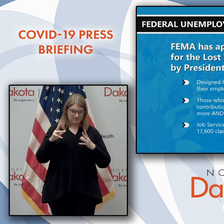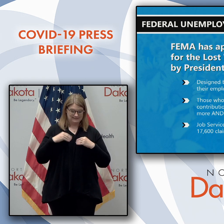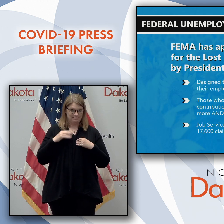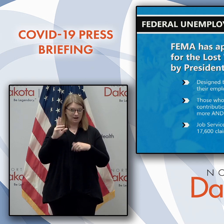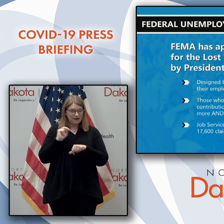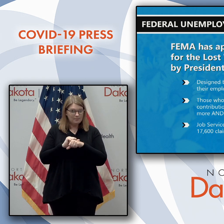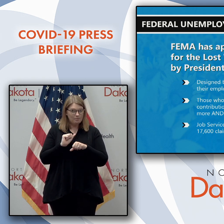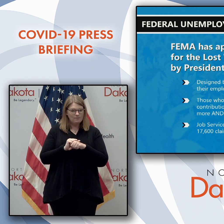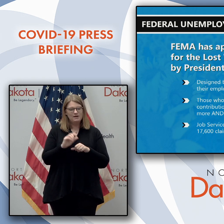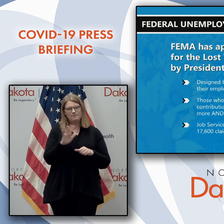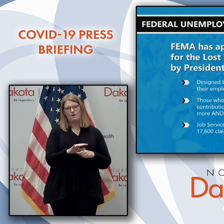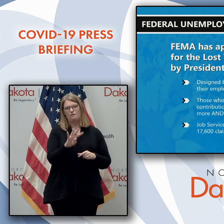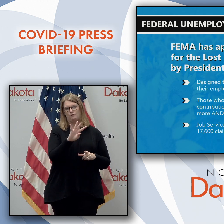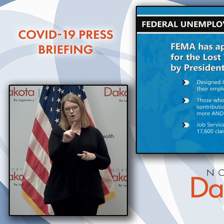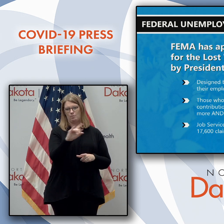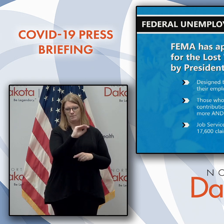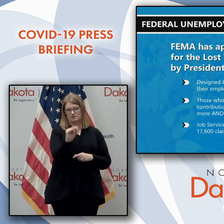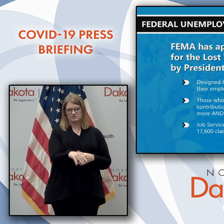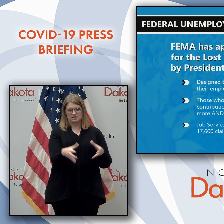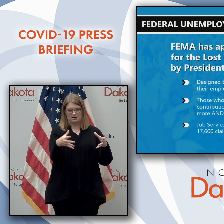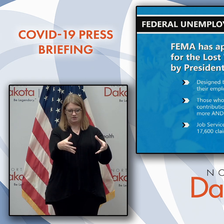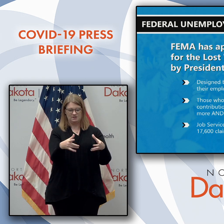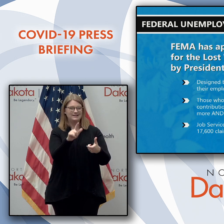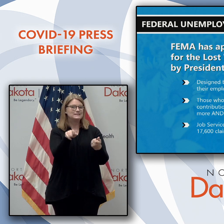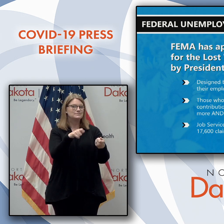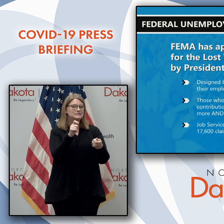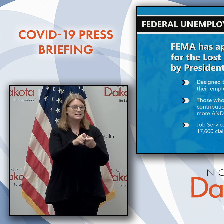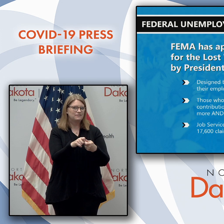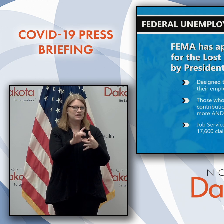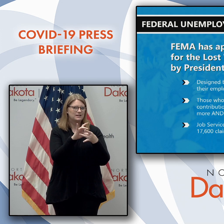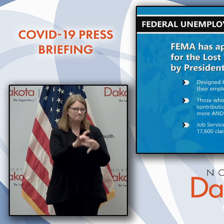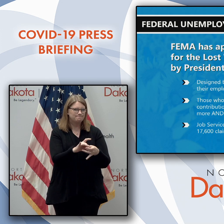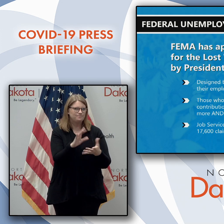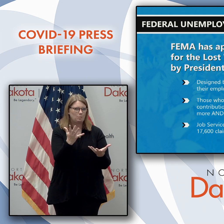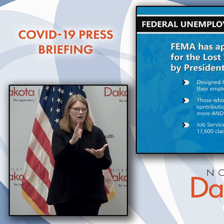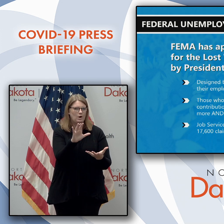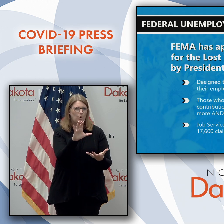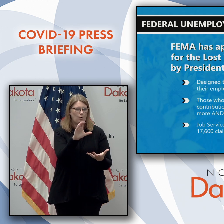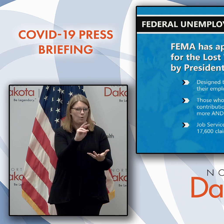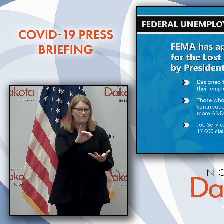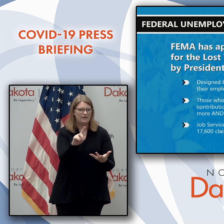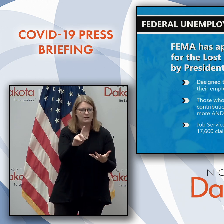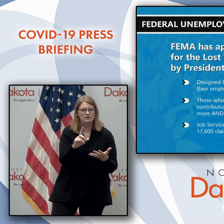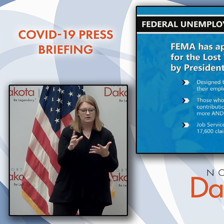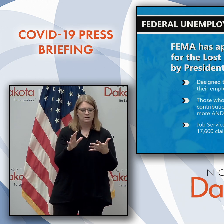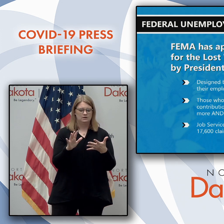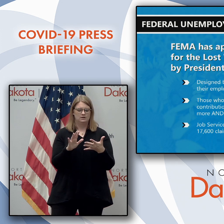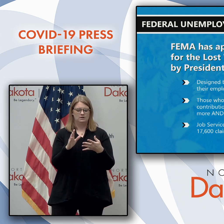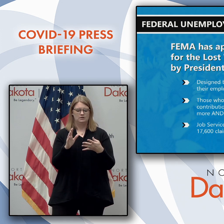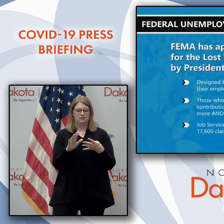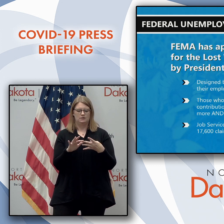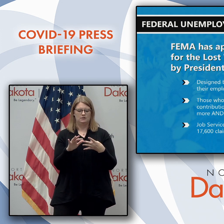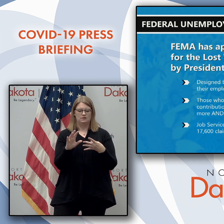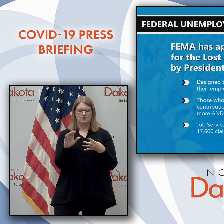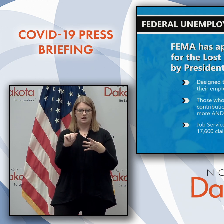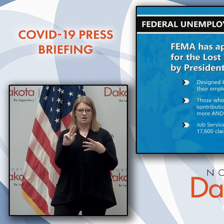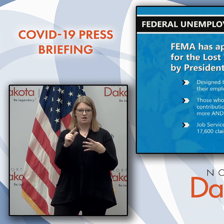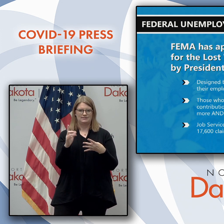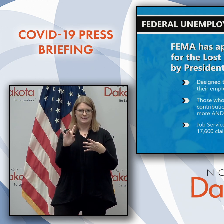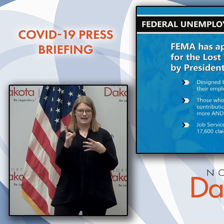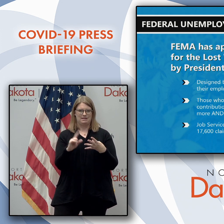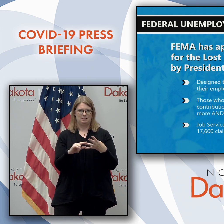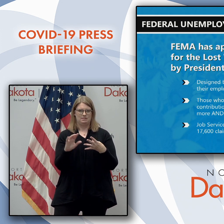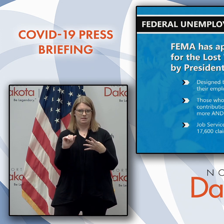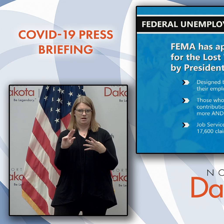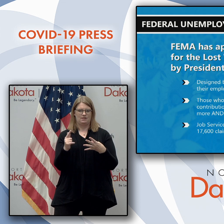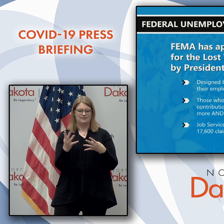weeks. And so that's for the weeks ending August 1st, the weeks ending August 8th, and August 15th. Those are the 3